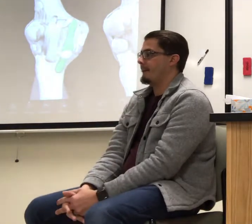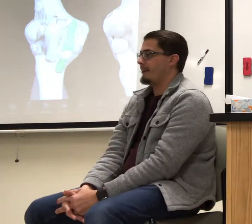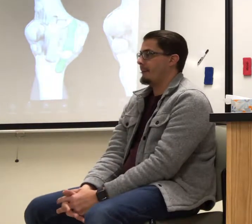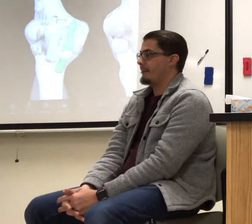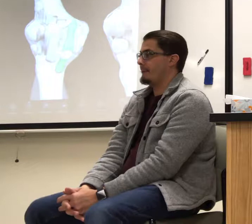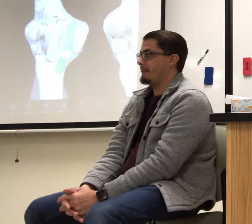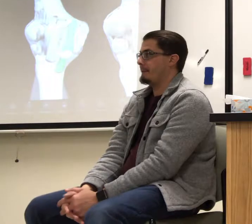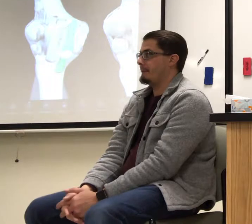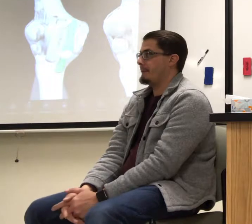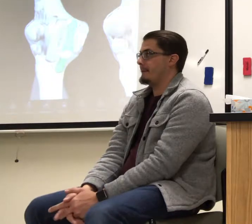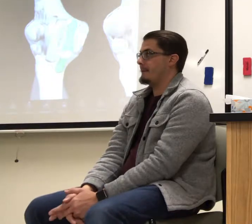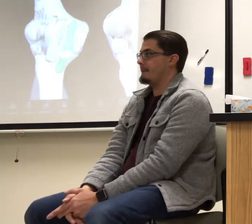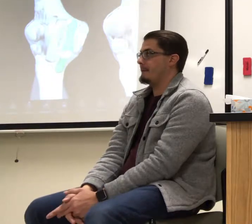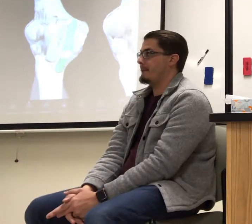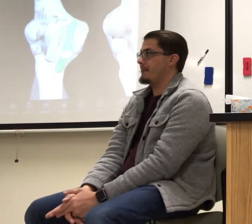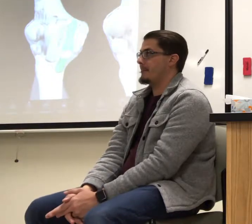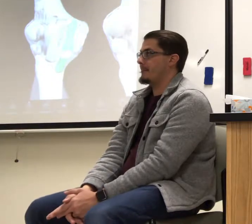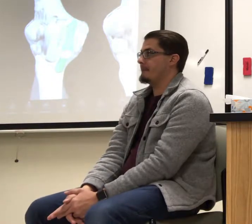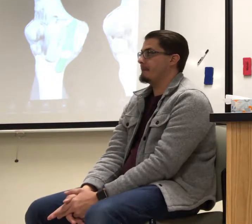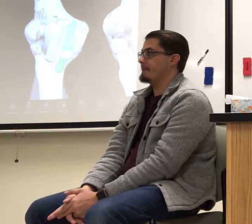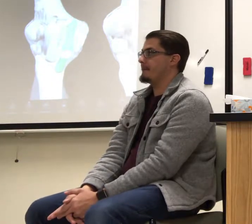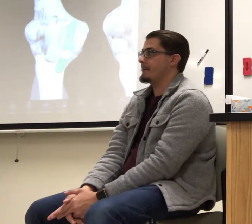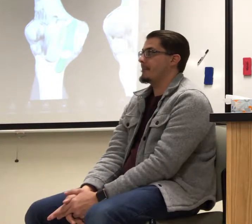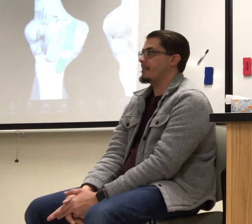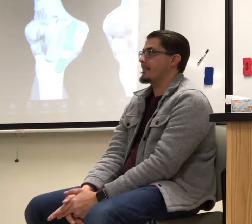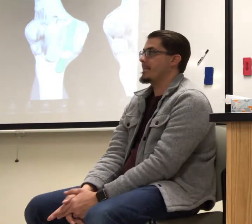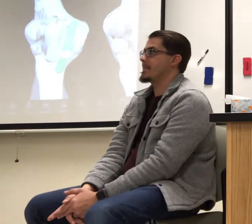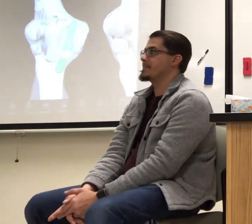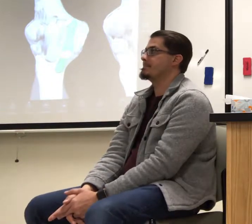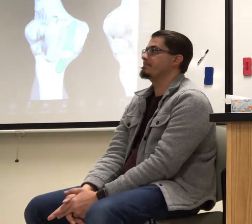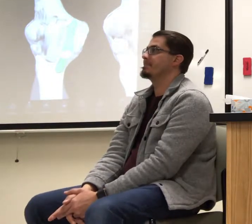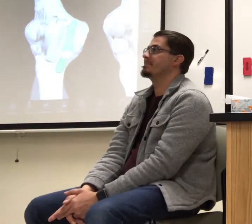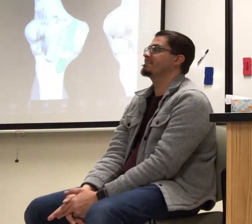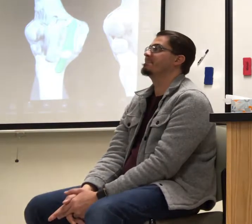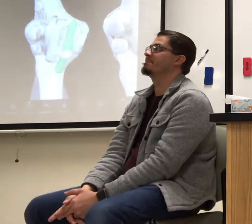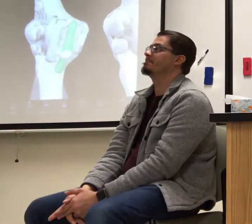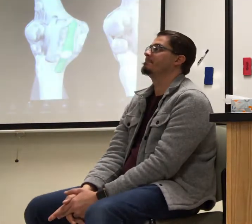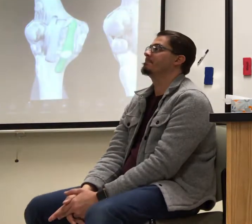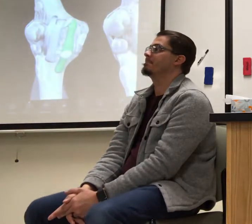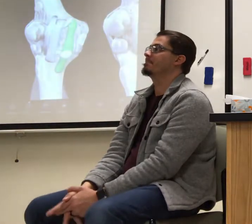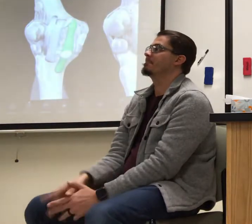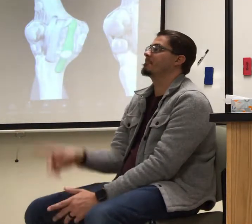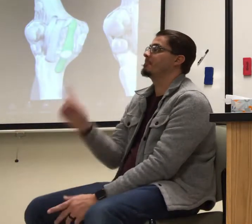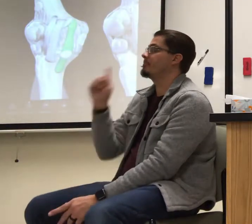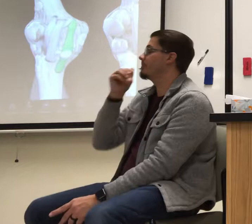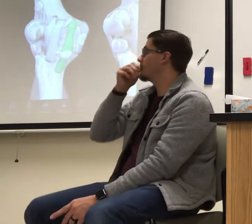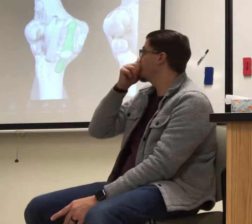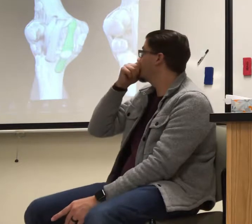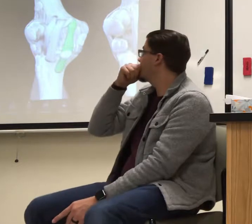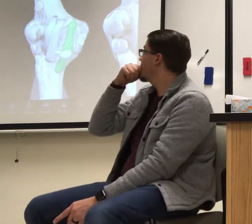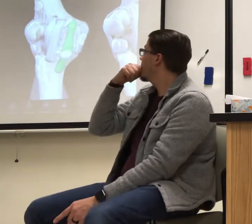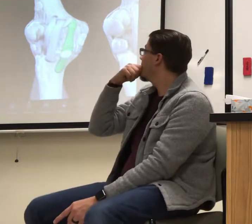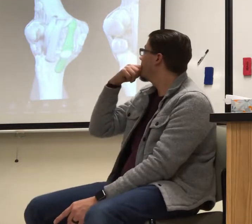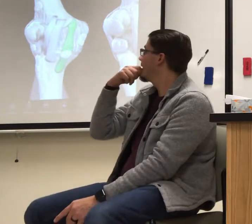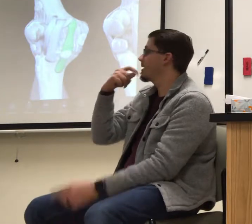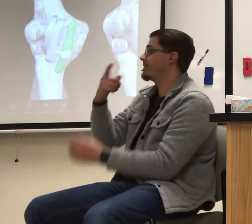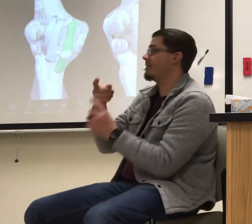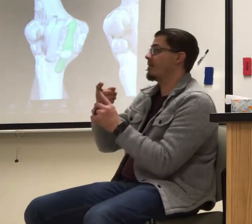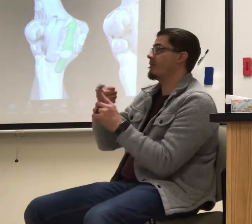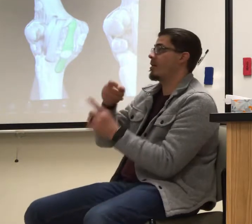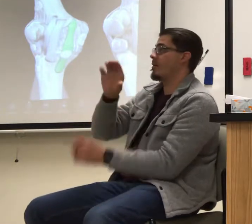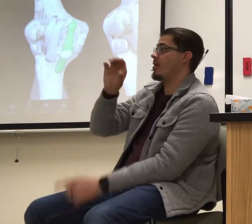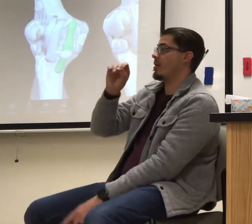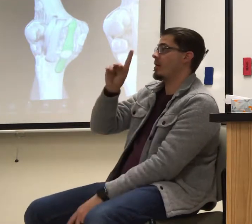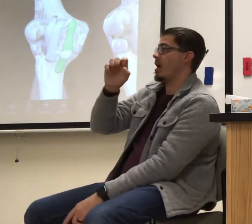collateral ligament. So this is pretty much going from condyle